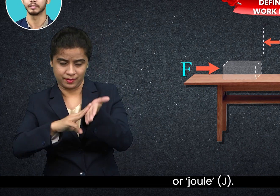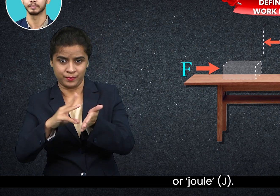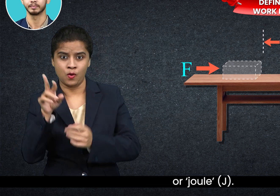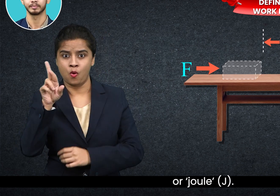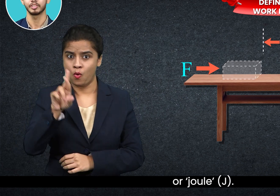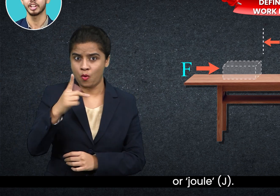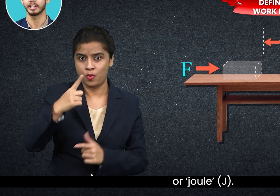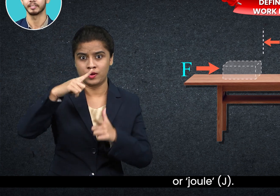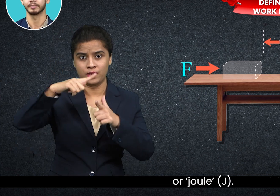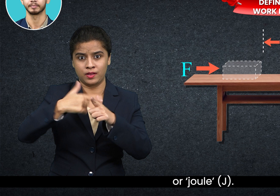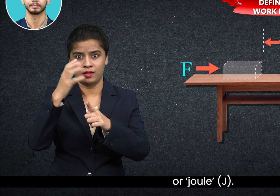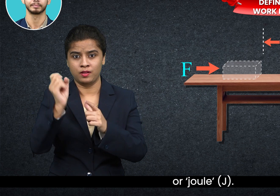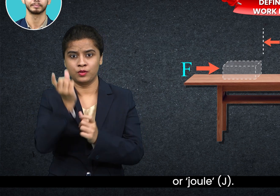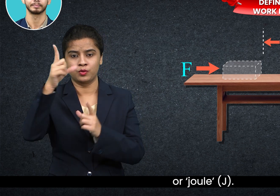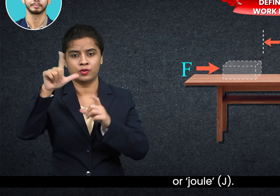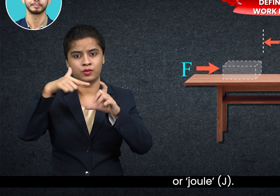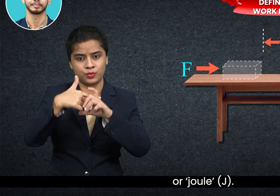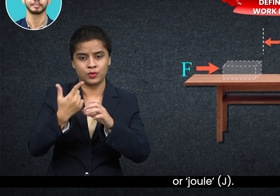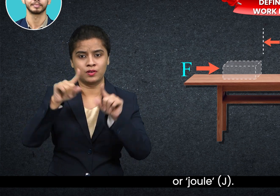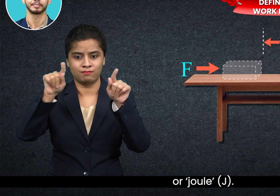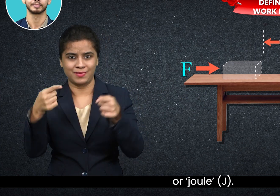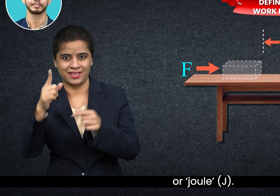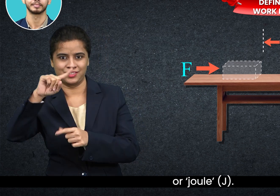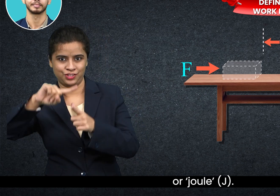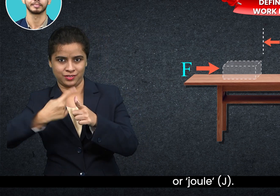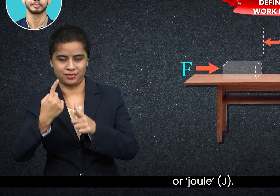joule J.